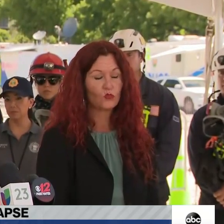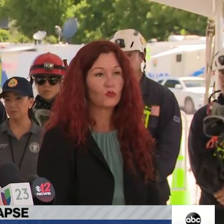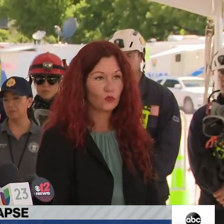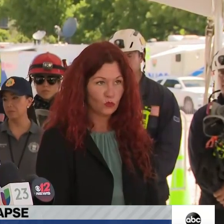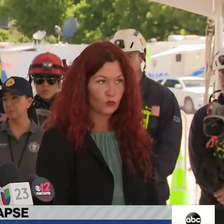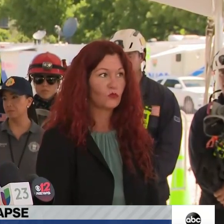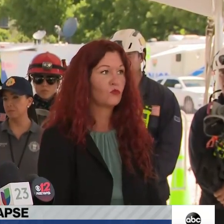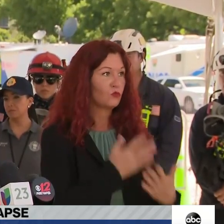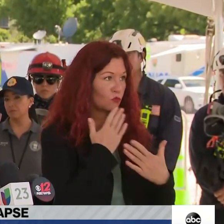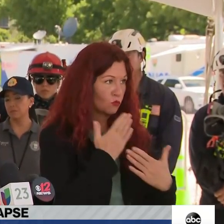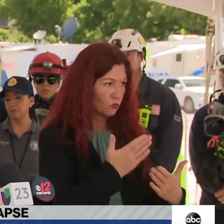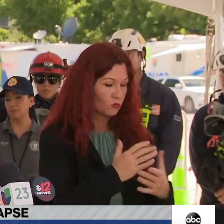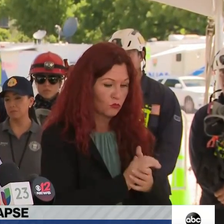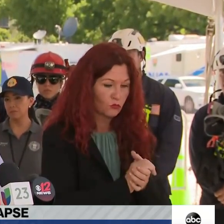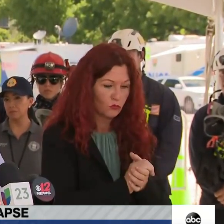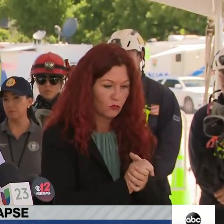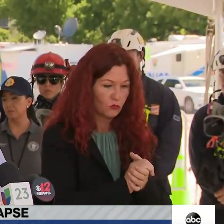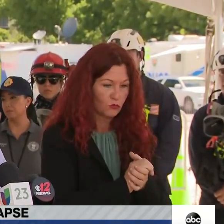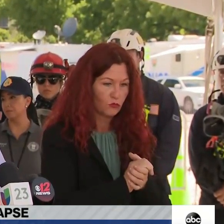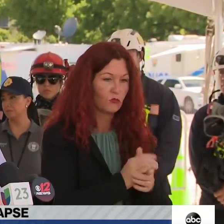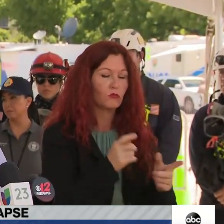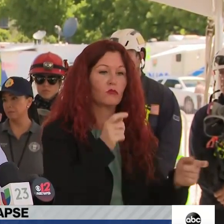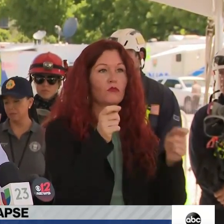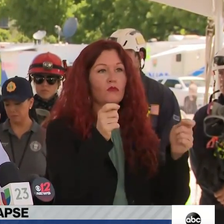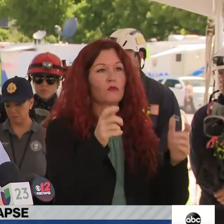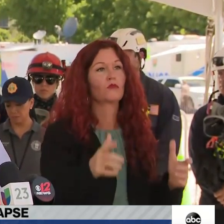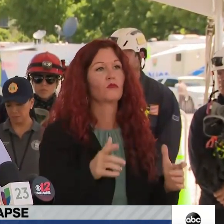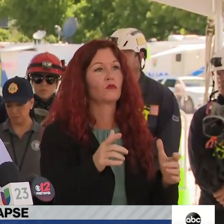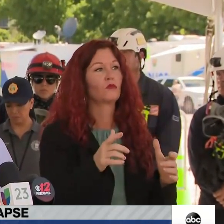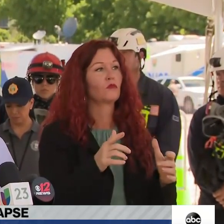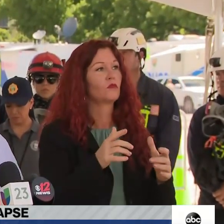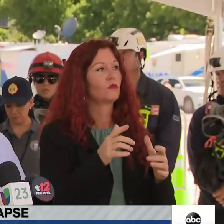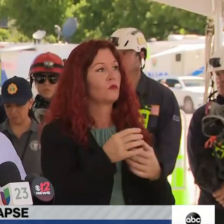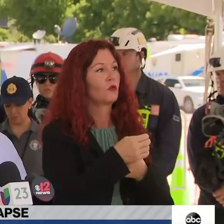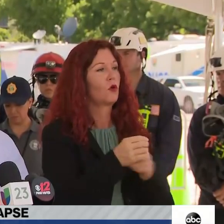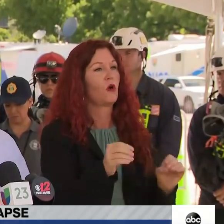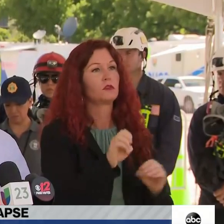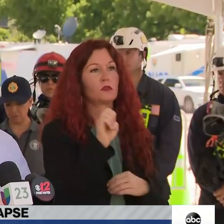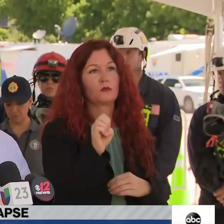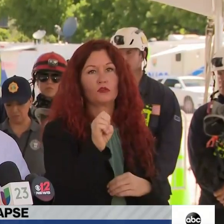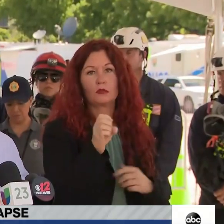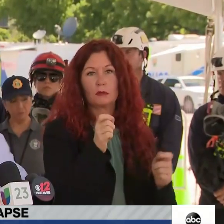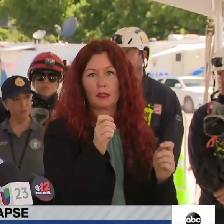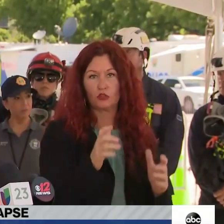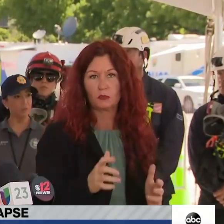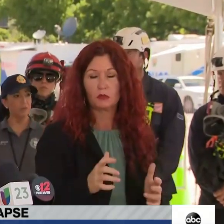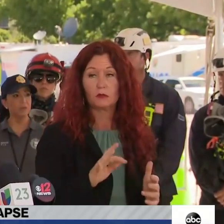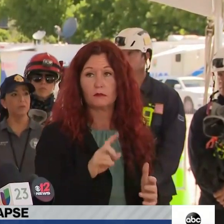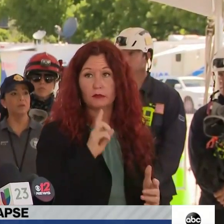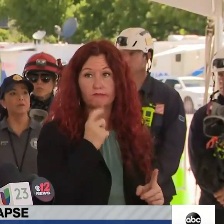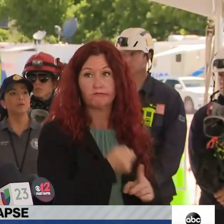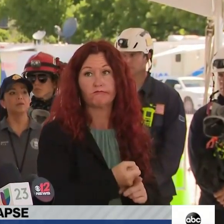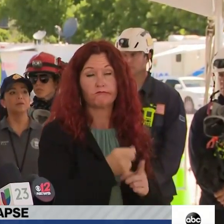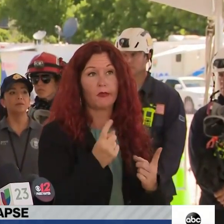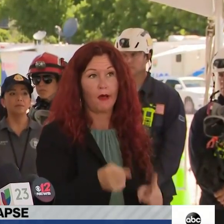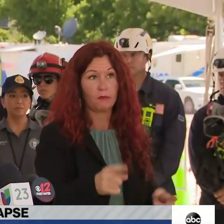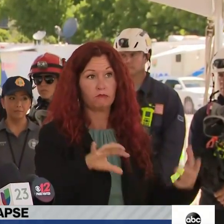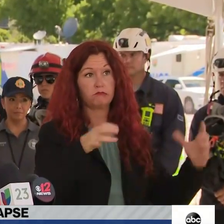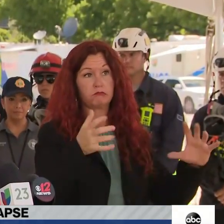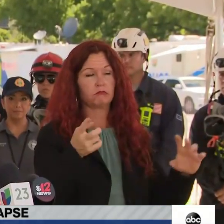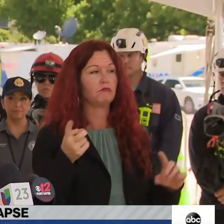Thank you, Mr. Moyen. Division Director for Office of Emergency Management, Deputy Incident Commander Charles Cyril.